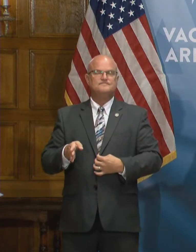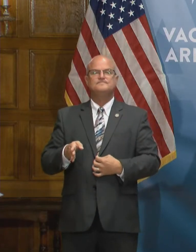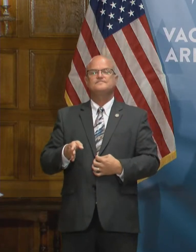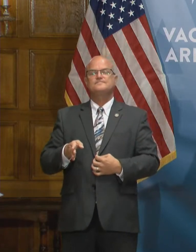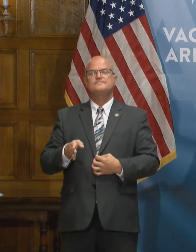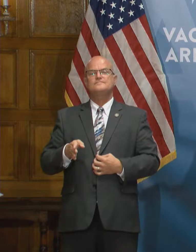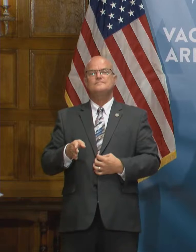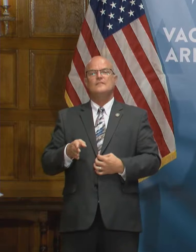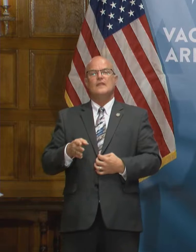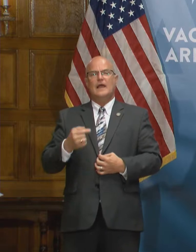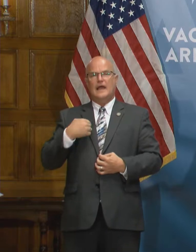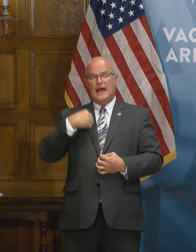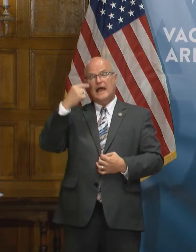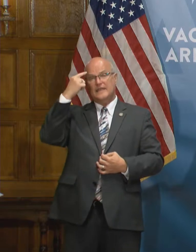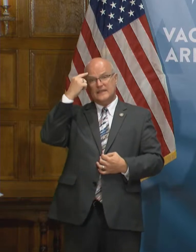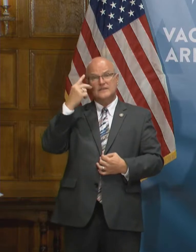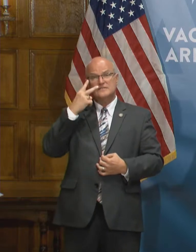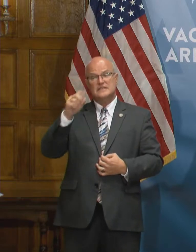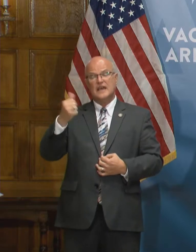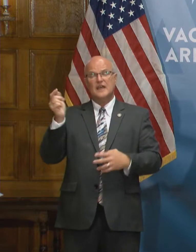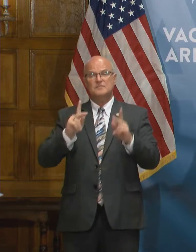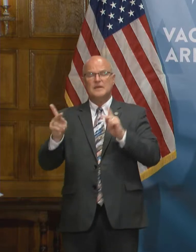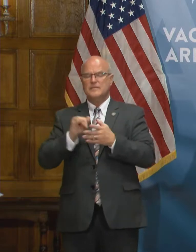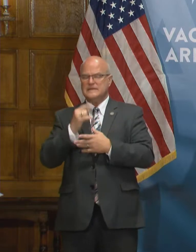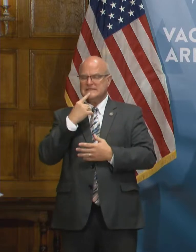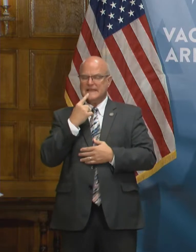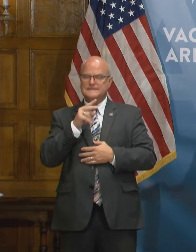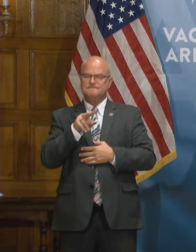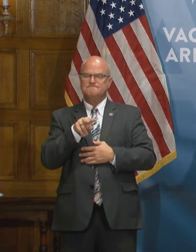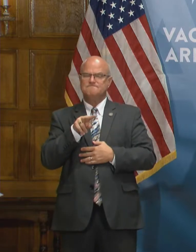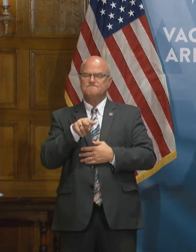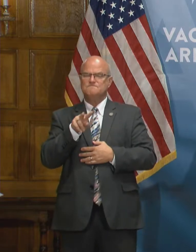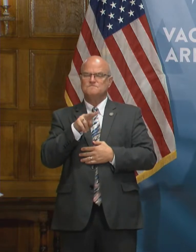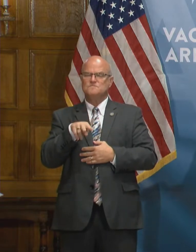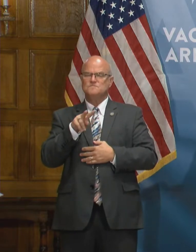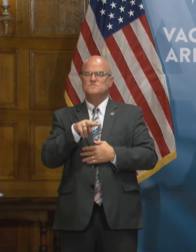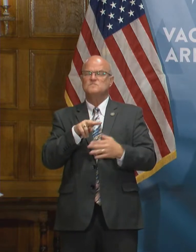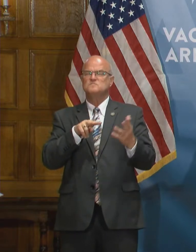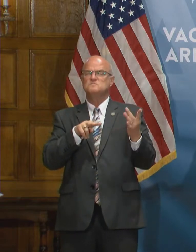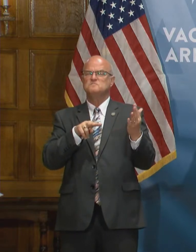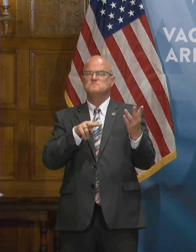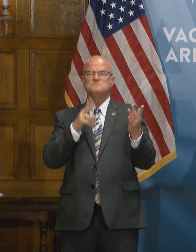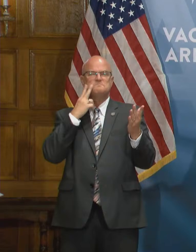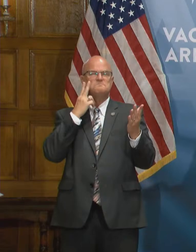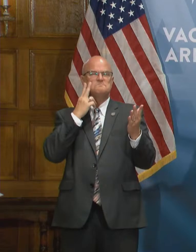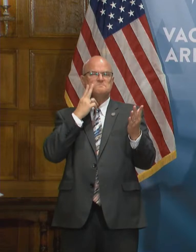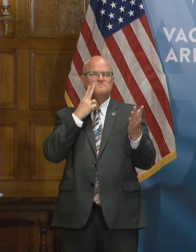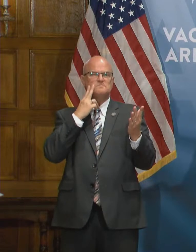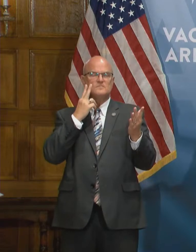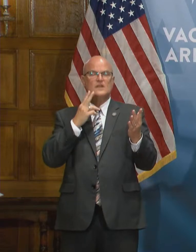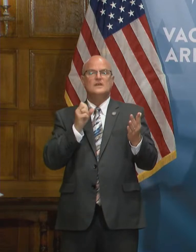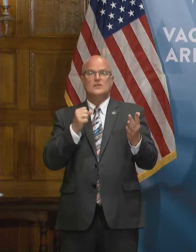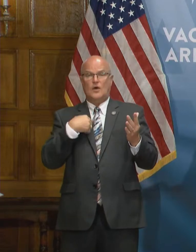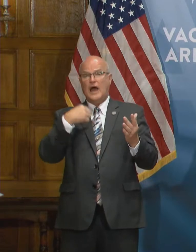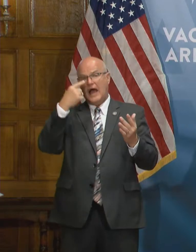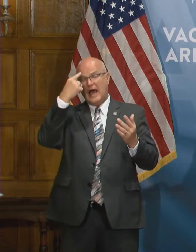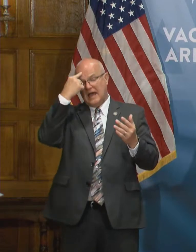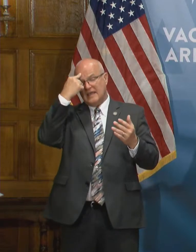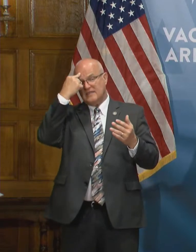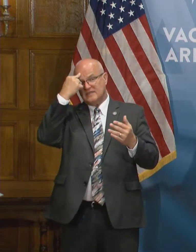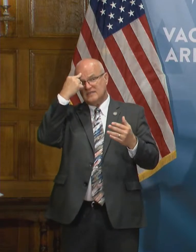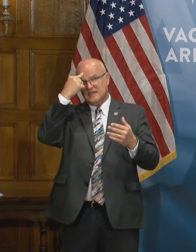protection. I think you'll see others that will say, we'll wait on that. So I think there